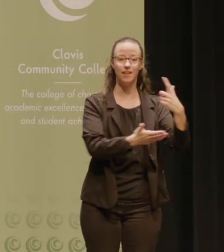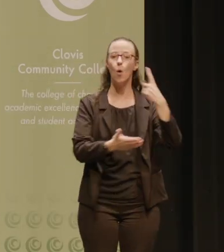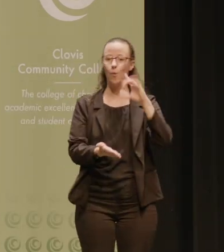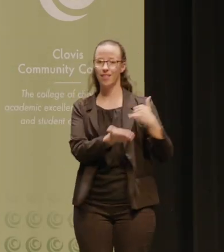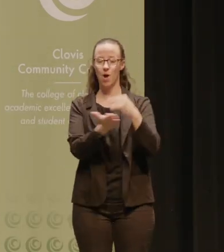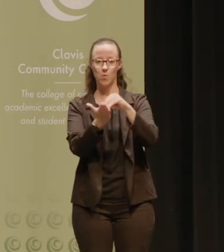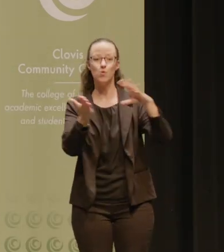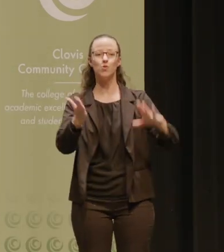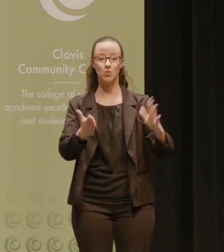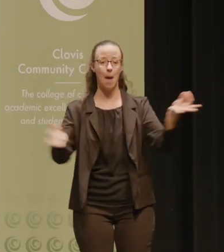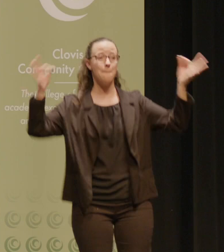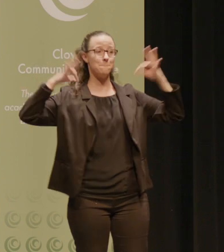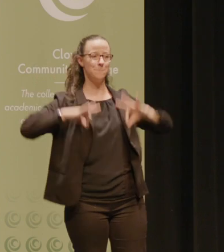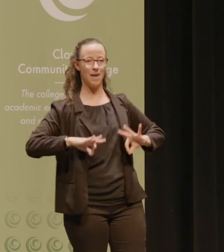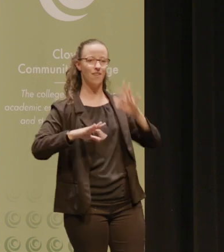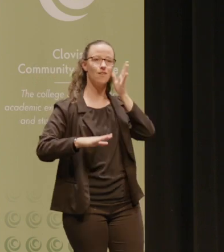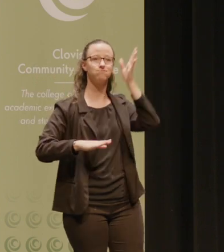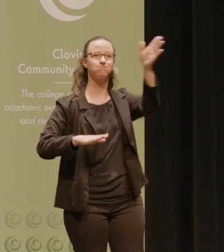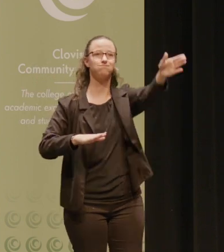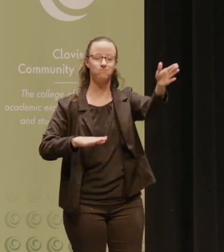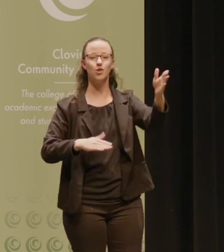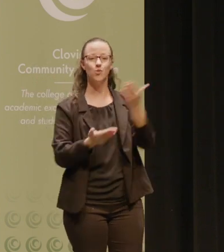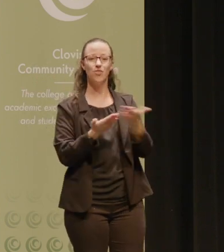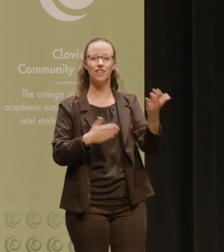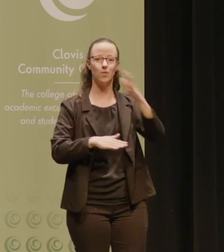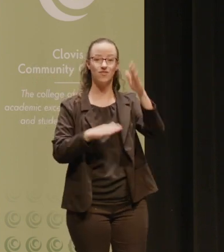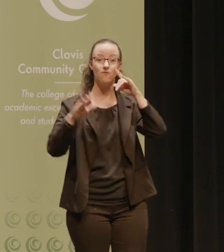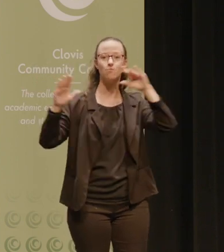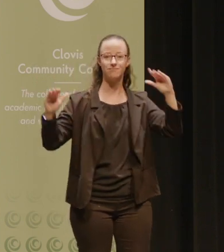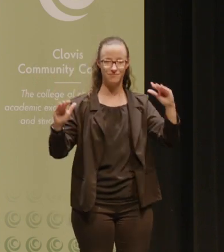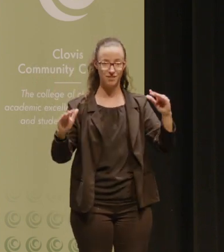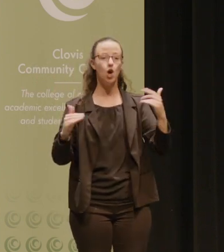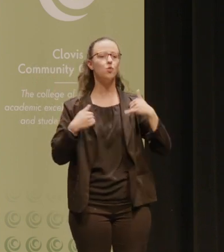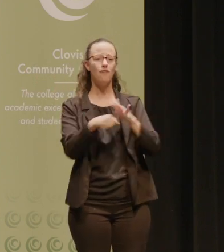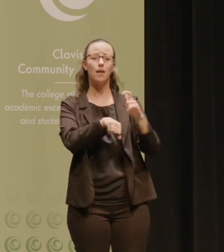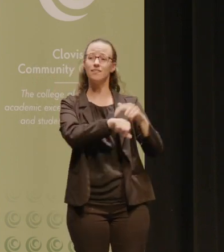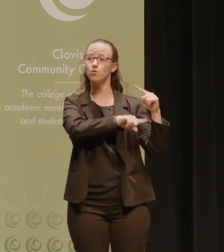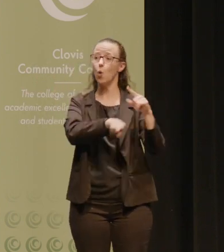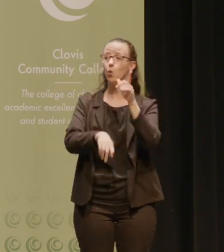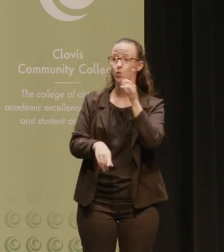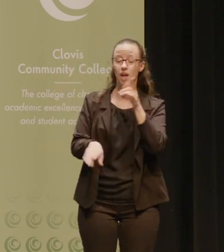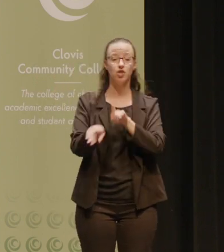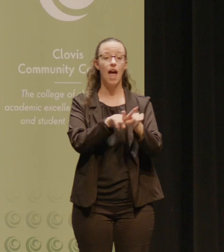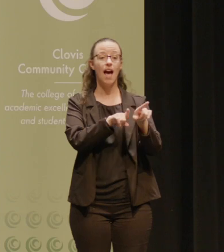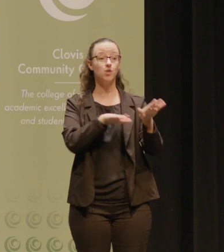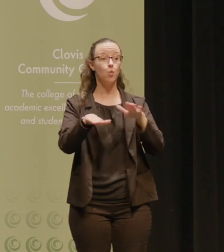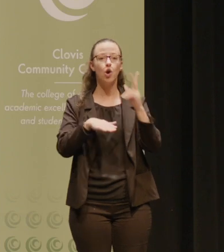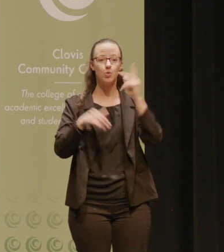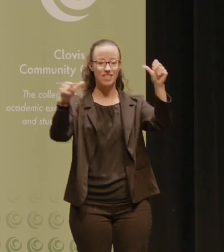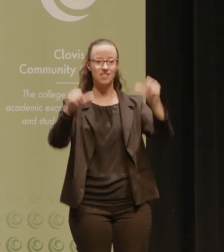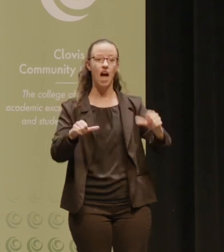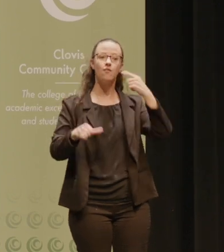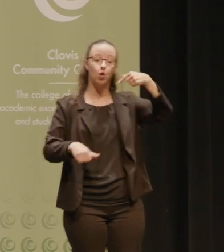students will have returns that reach far into a future we cannot see. You have plenty of time to get over for lunch. As you walk out, if you see the signs